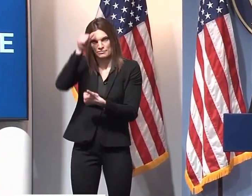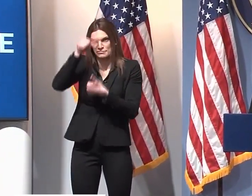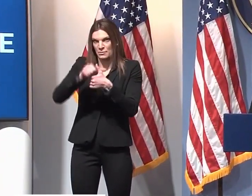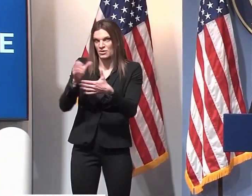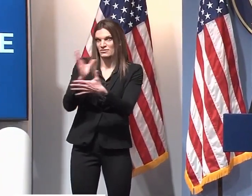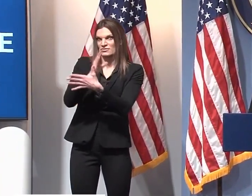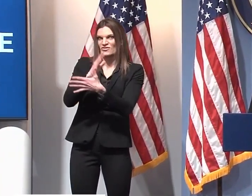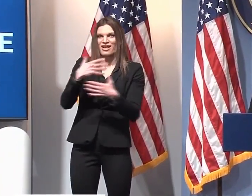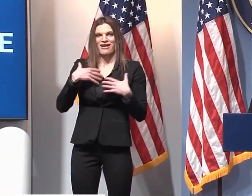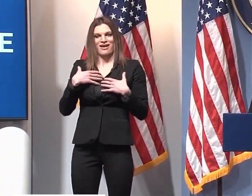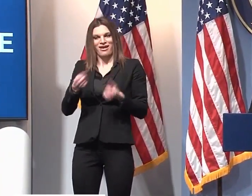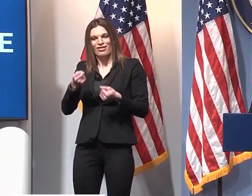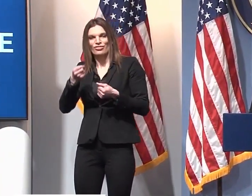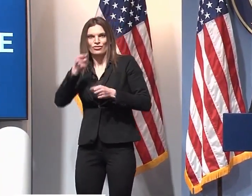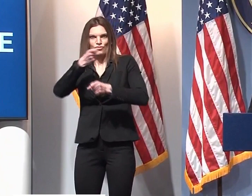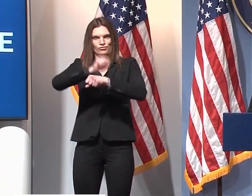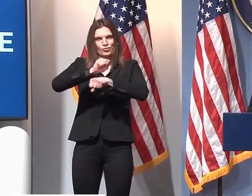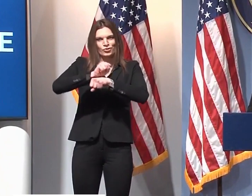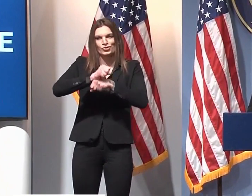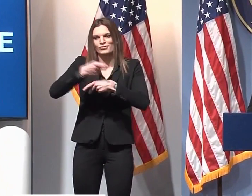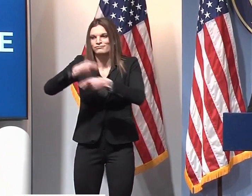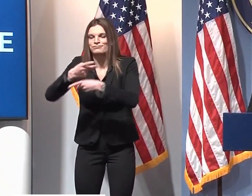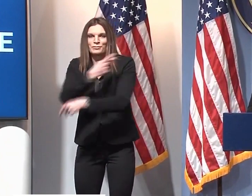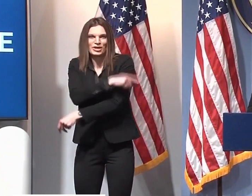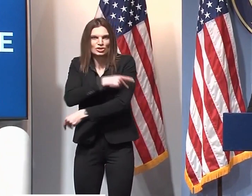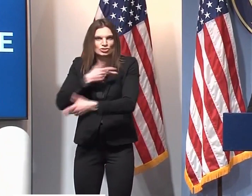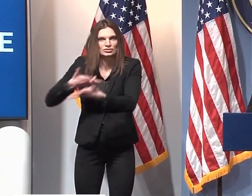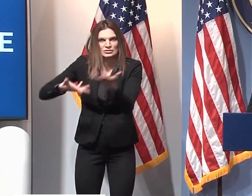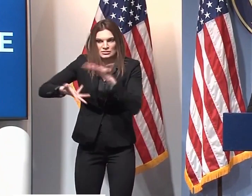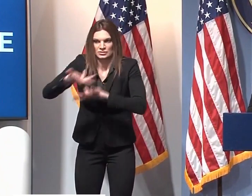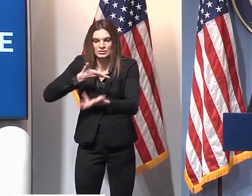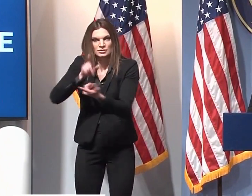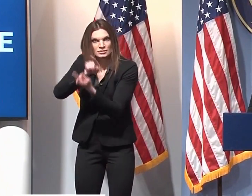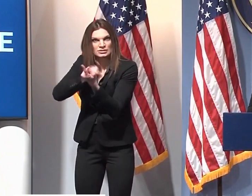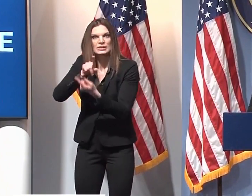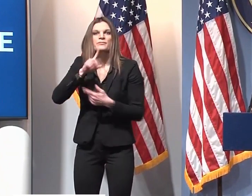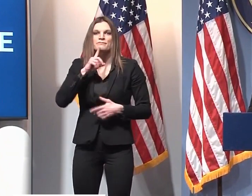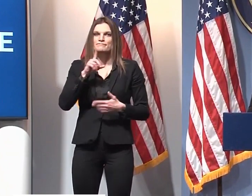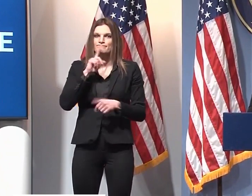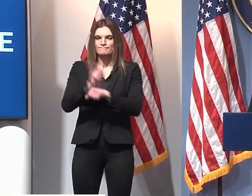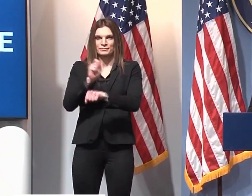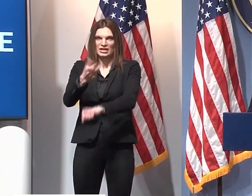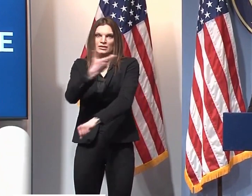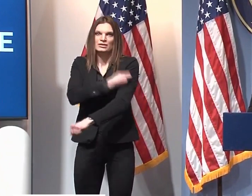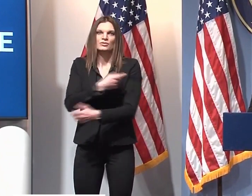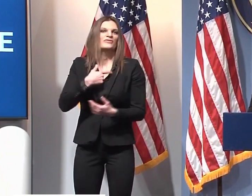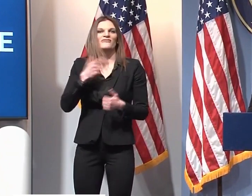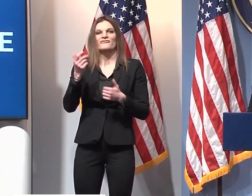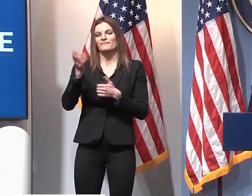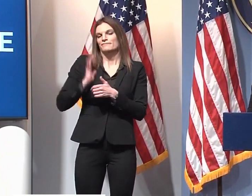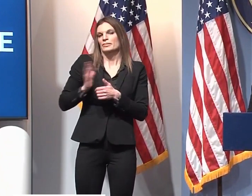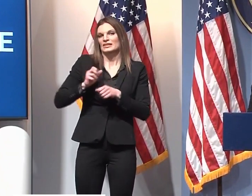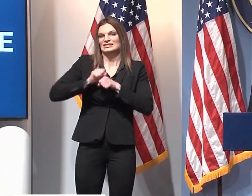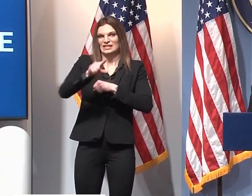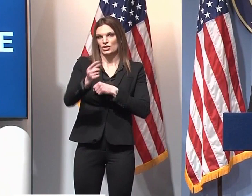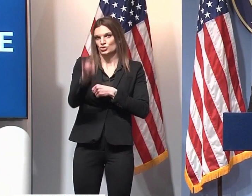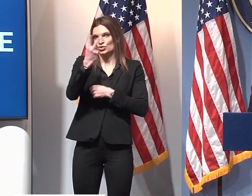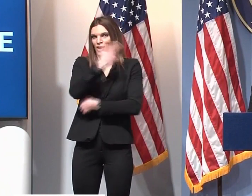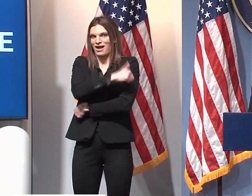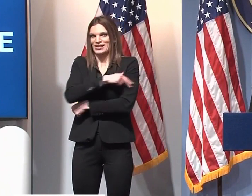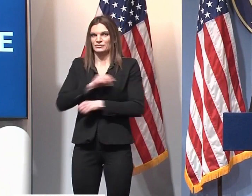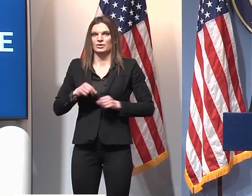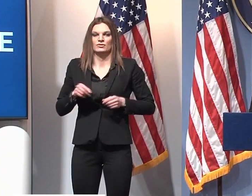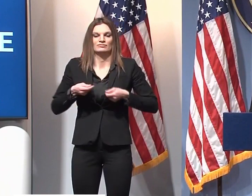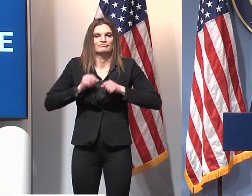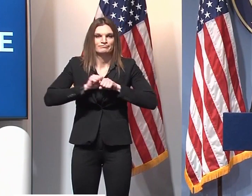were the ones that were eligible, so we sent it out to hospitals across the state and local health departments, specifically based on the